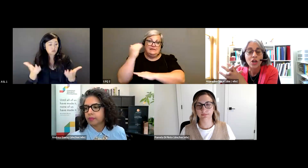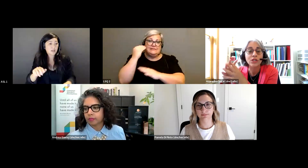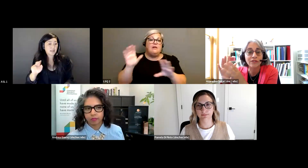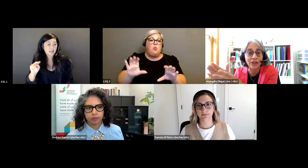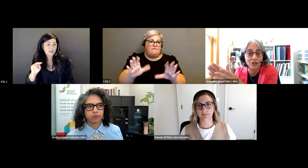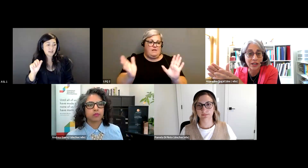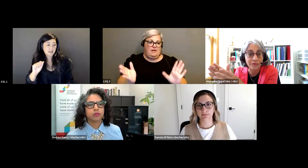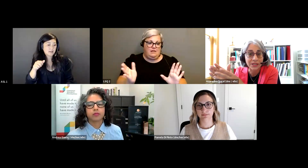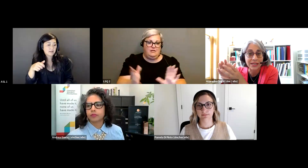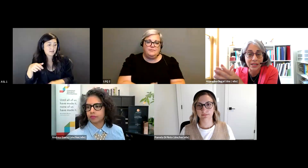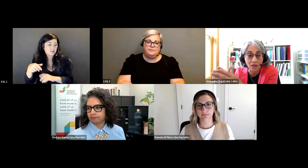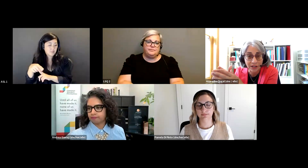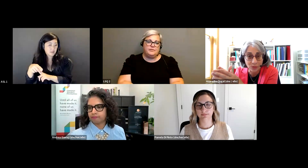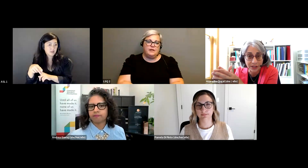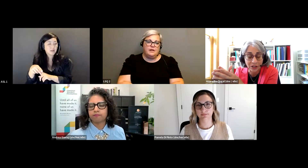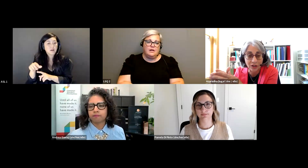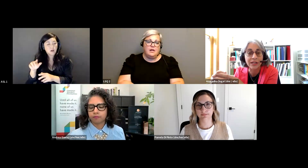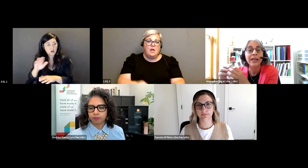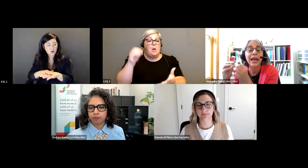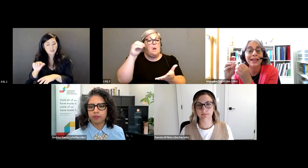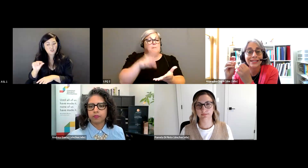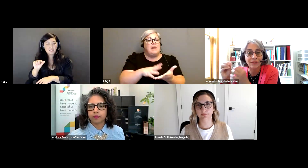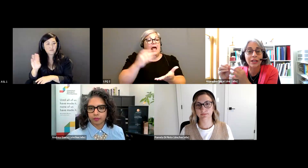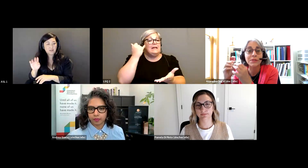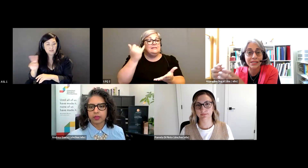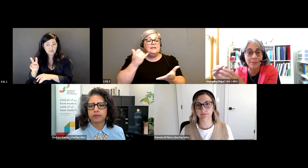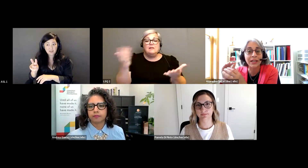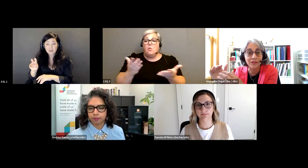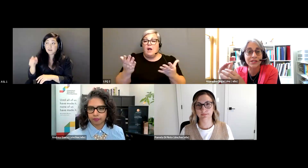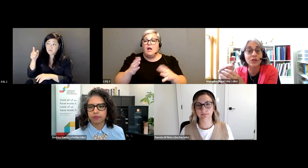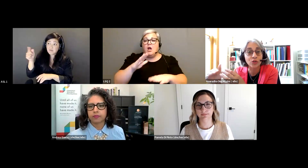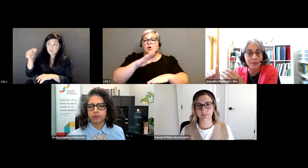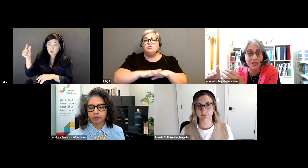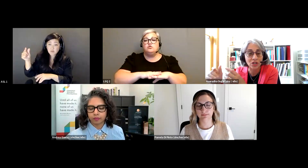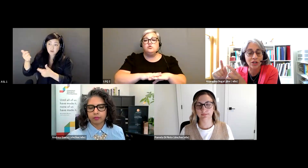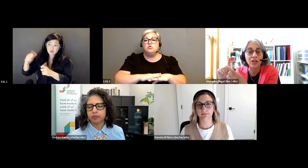Violence, which the federal government is currently working on and has developed some